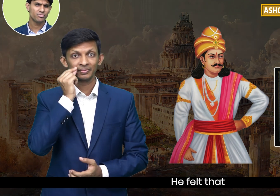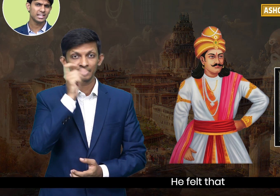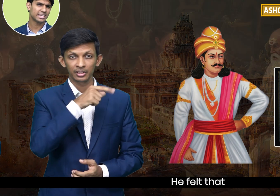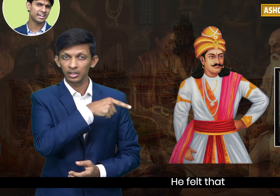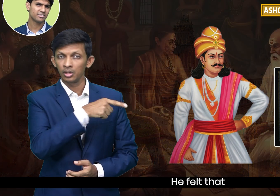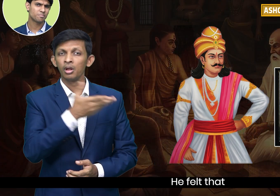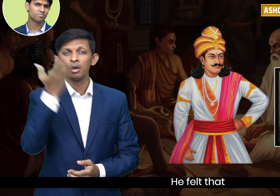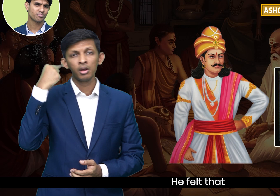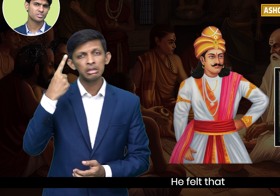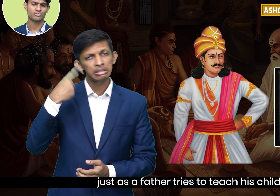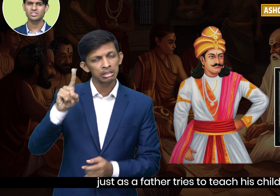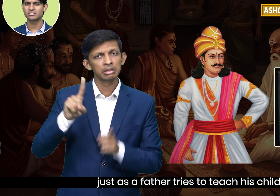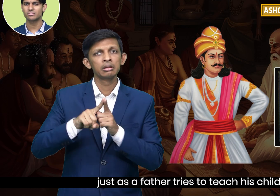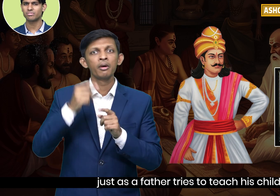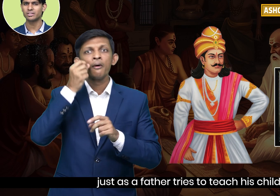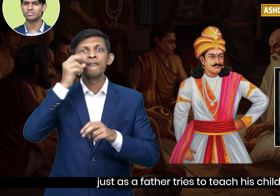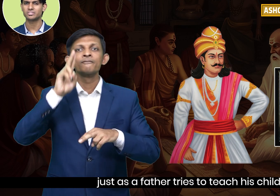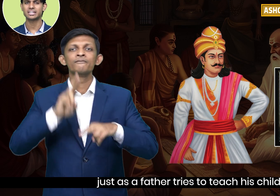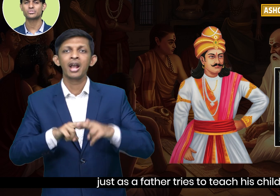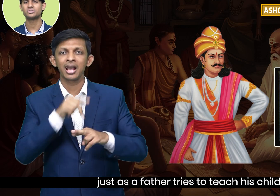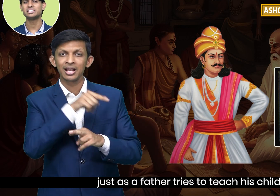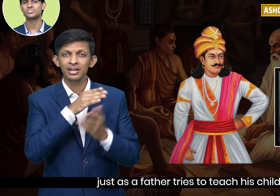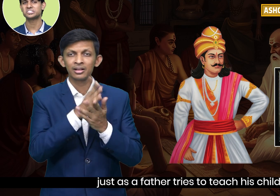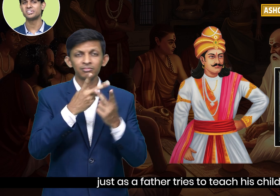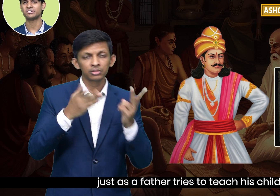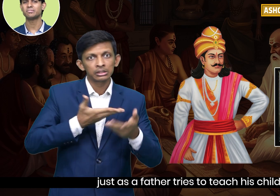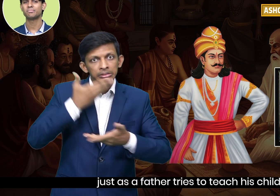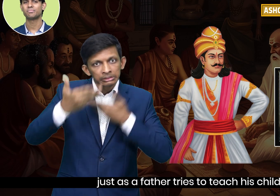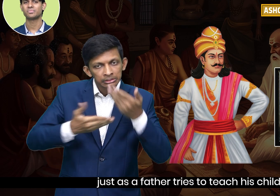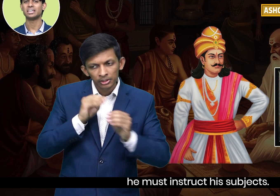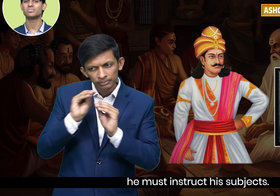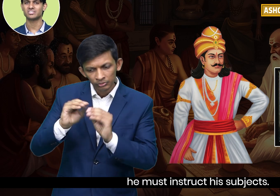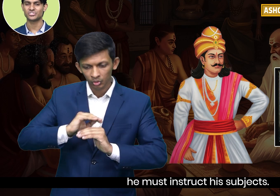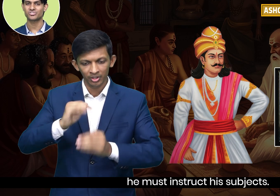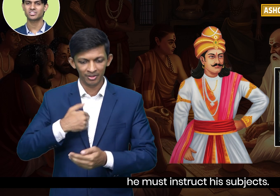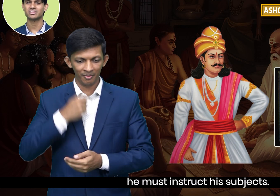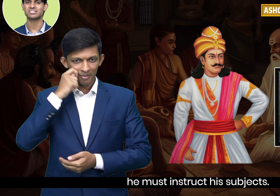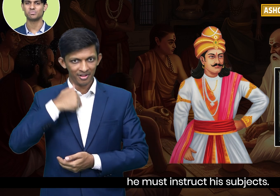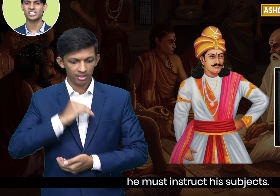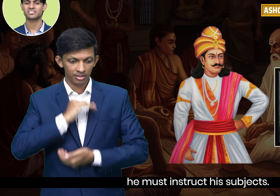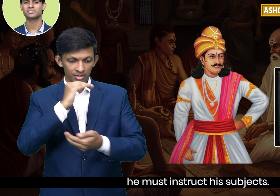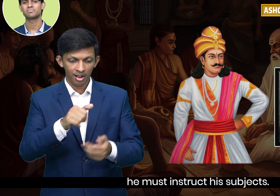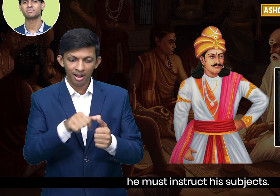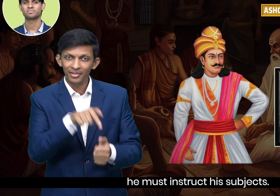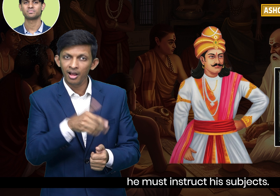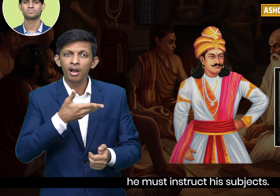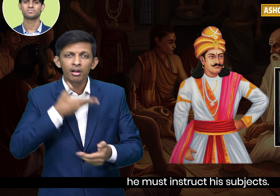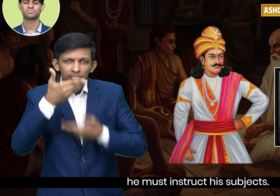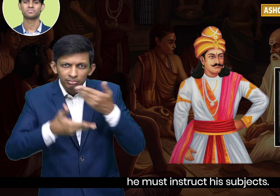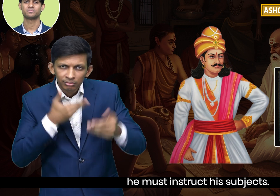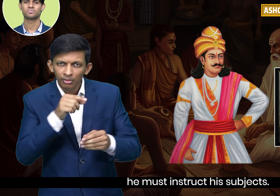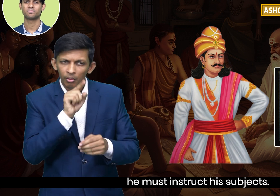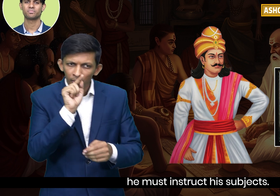He felt that just as a father tries to teach his children, he must instruct his subjects.